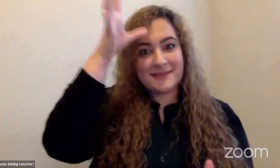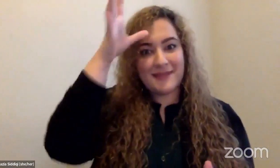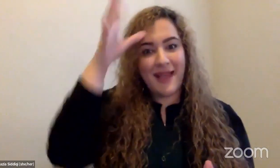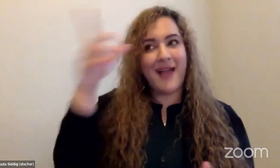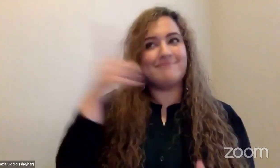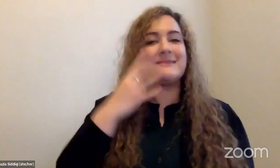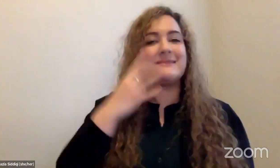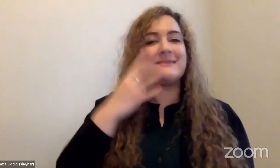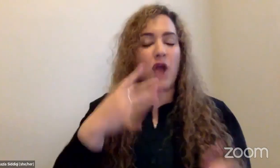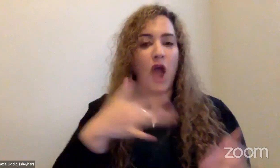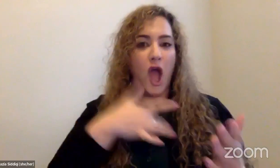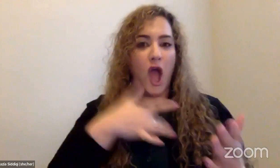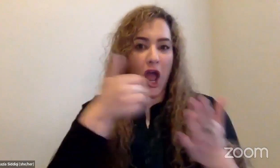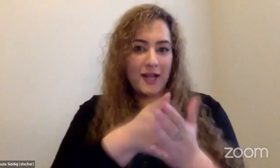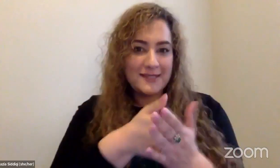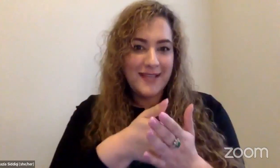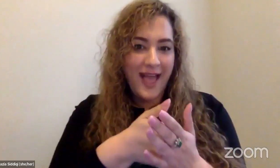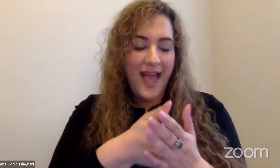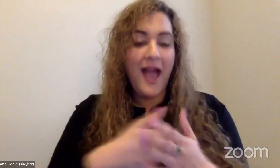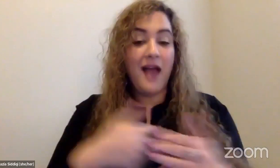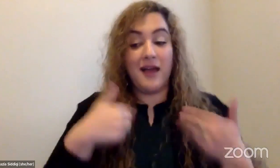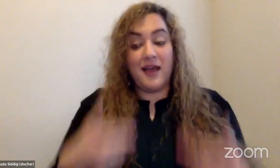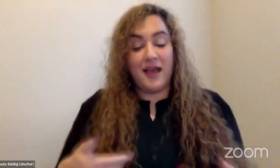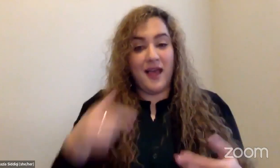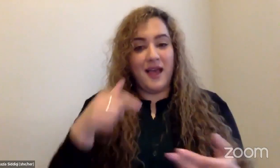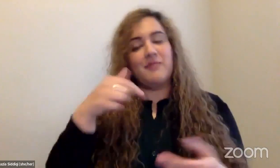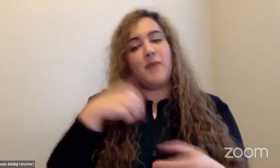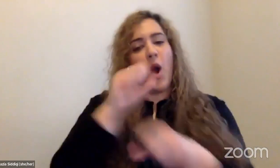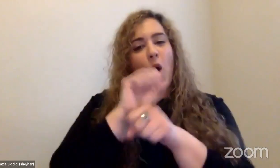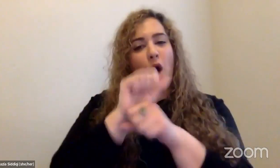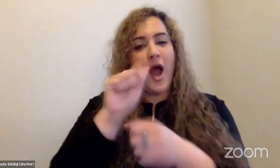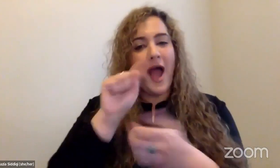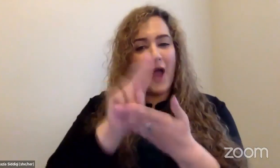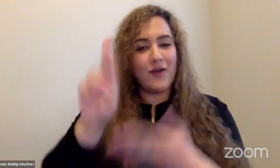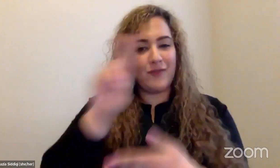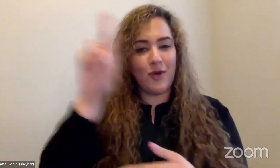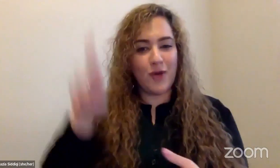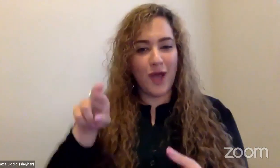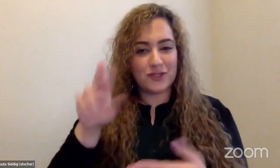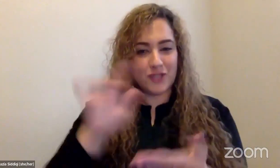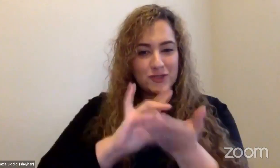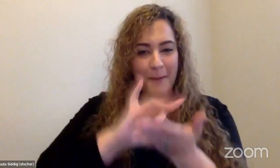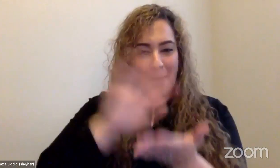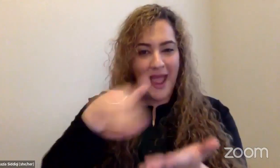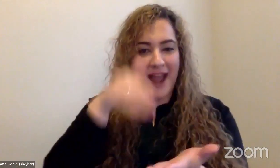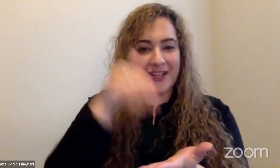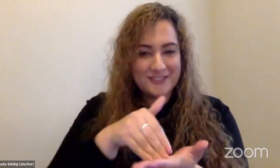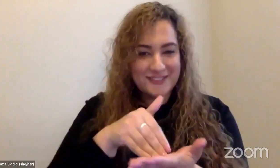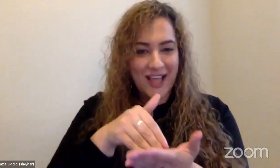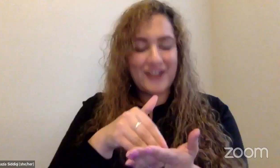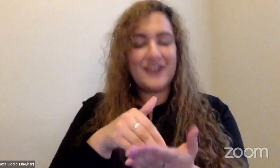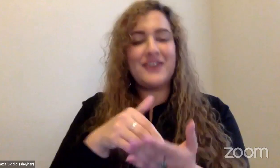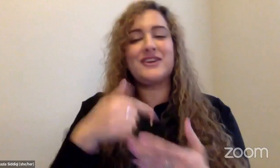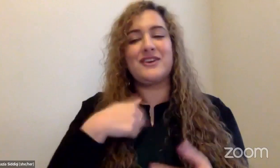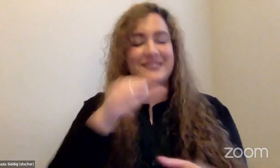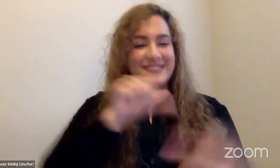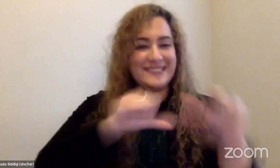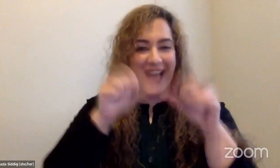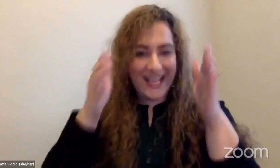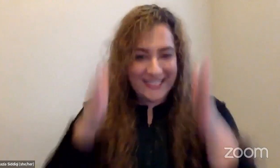of my personal experience about my father and a heart attack that he had. So I work at the University of Rochester